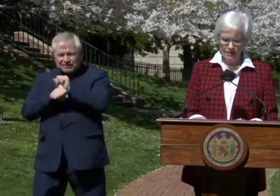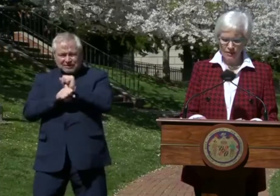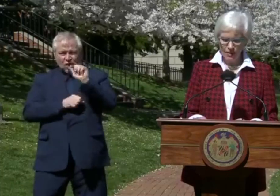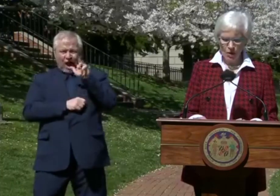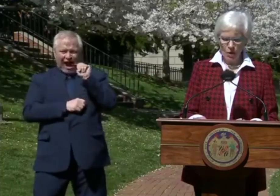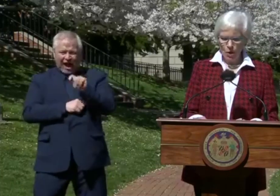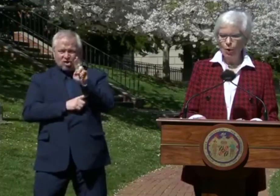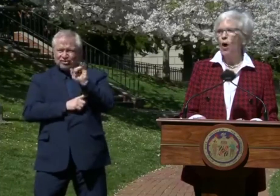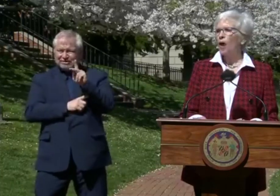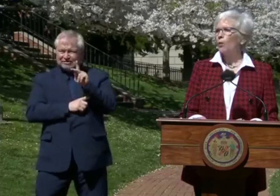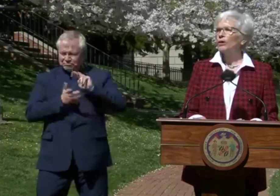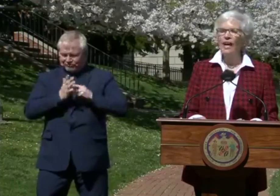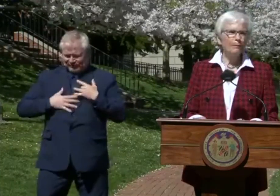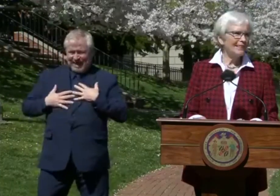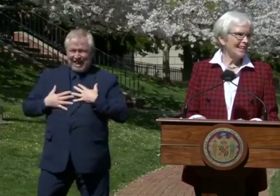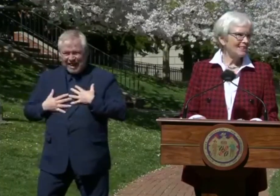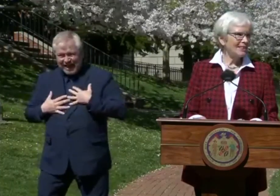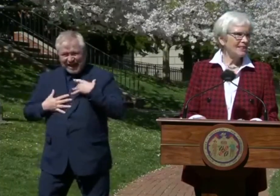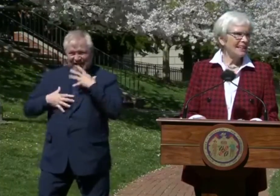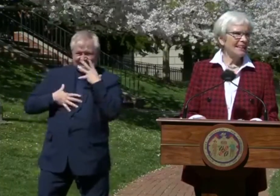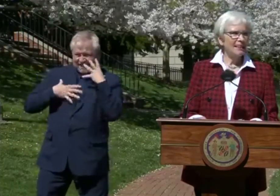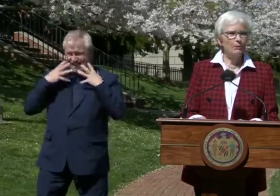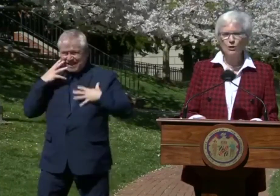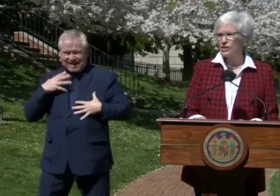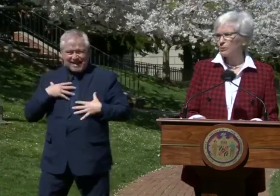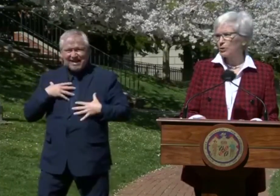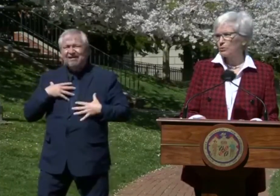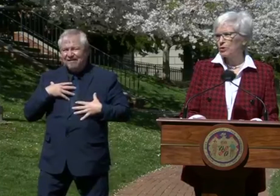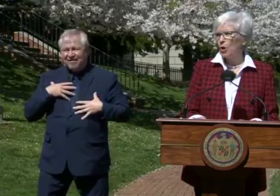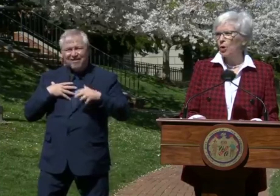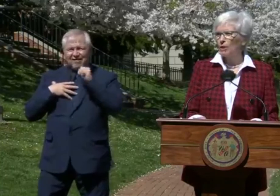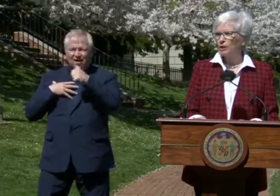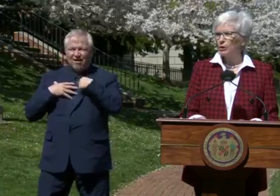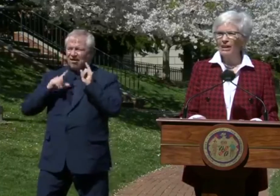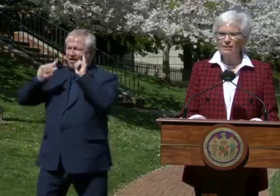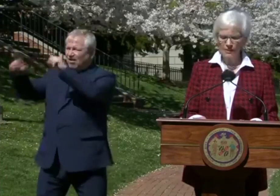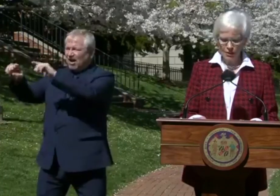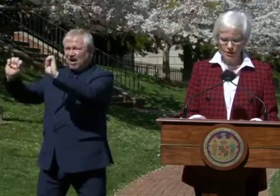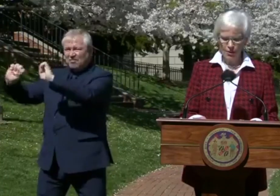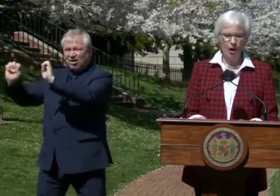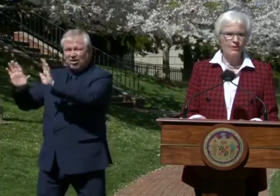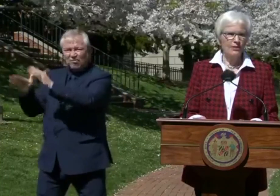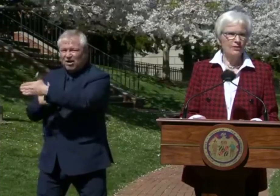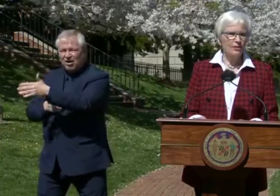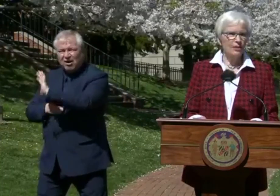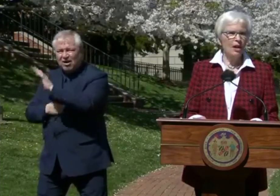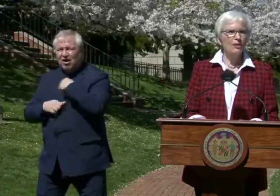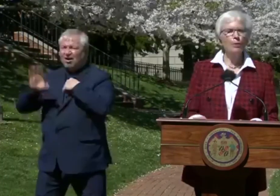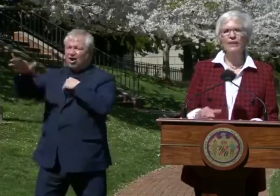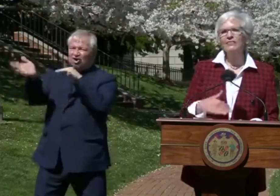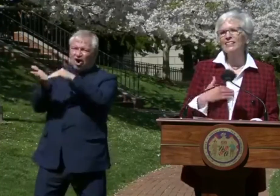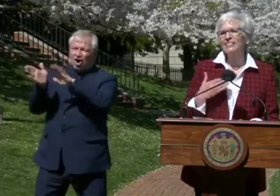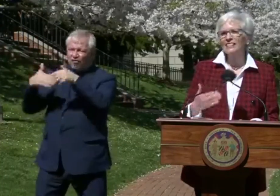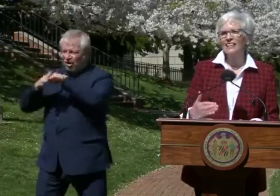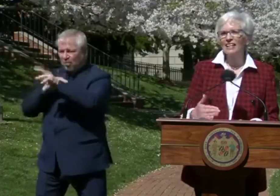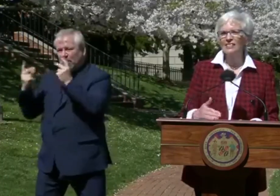disease who will not be tested in emergency rooms or in crowded physicians' offices. The point